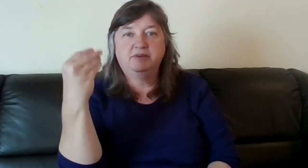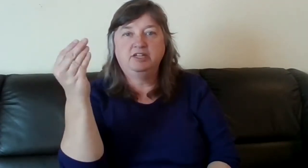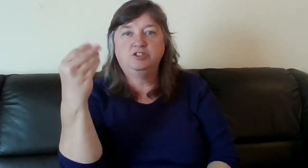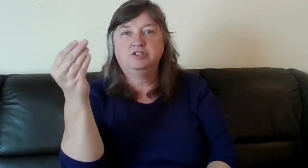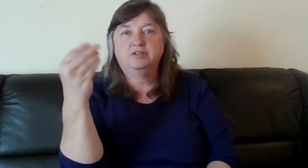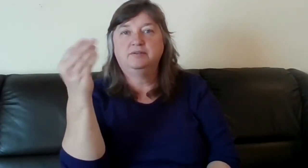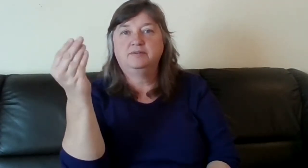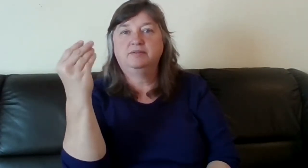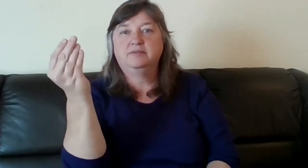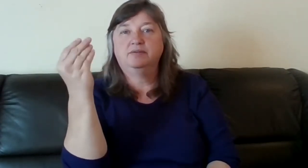spinach